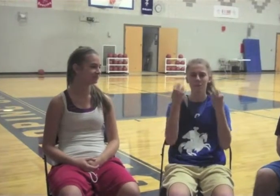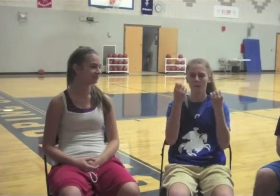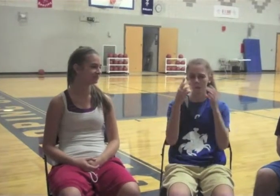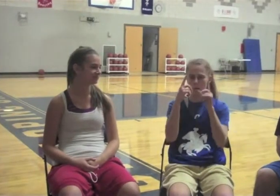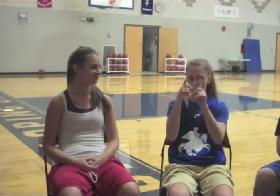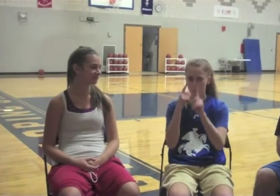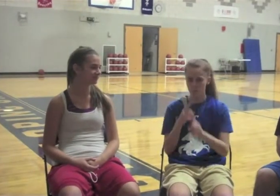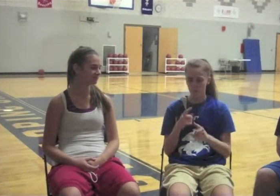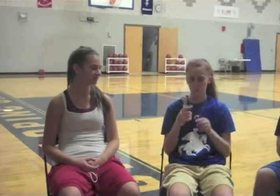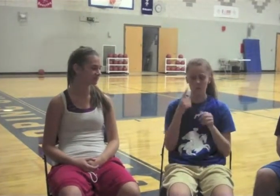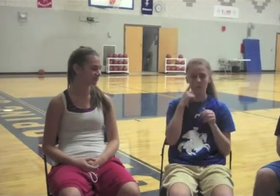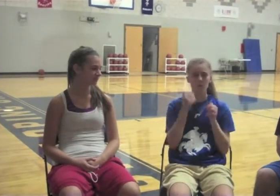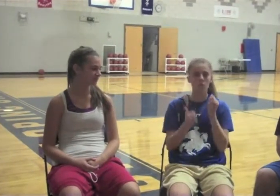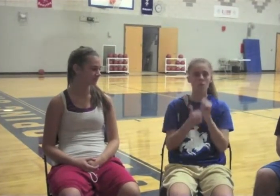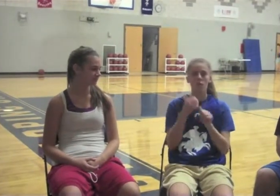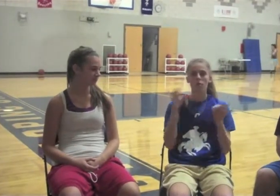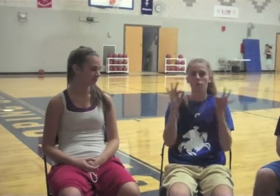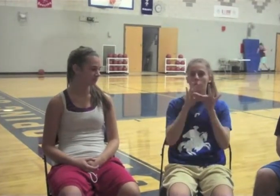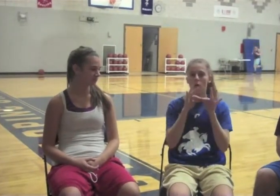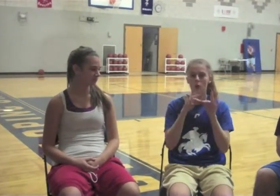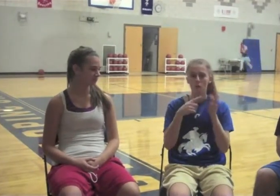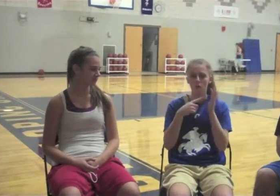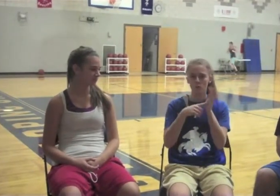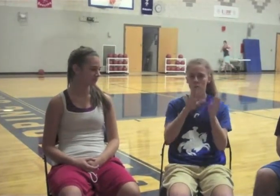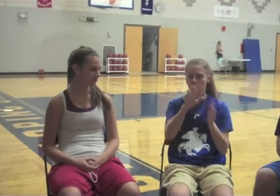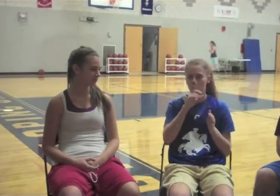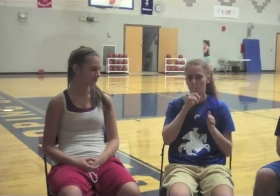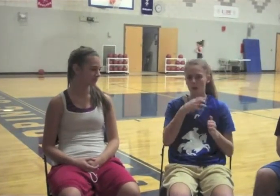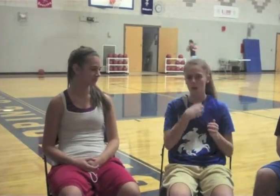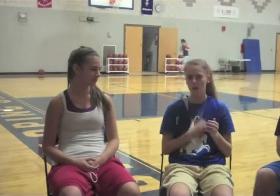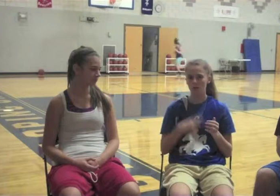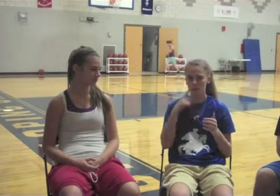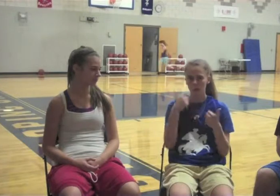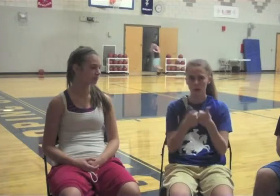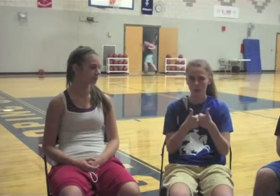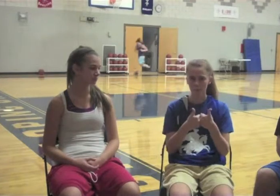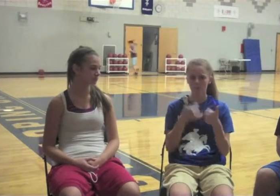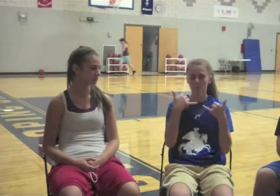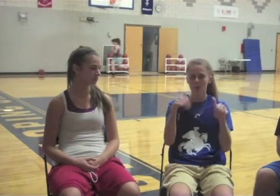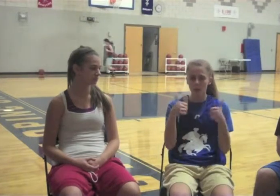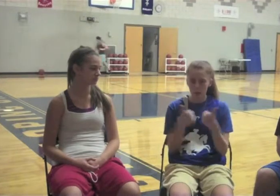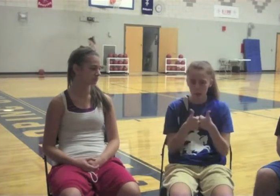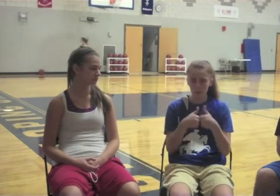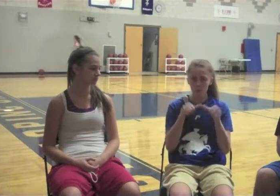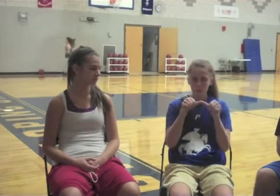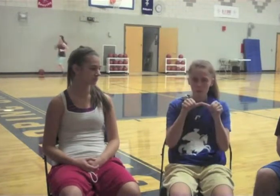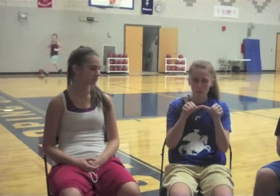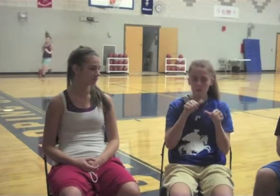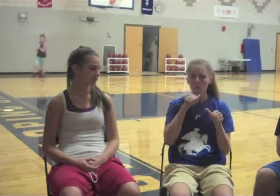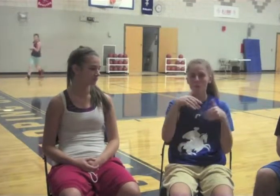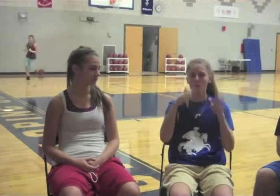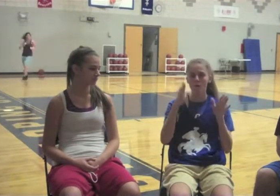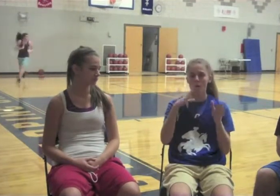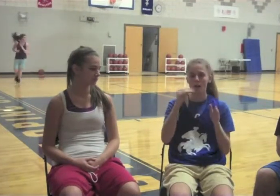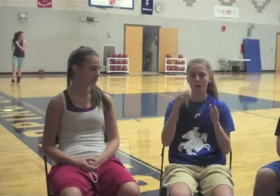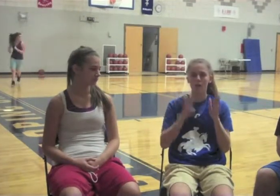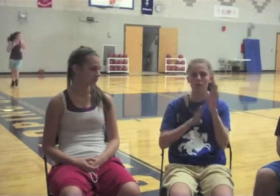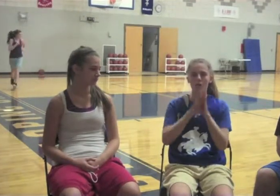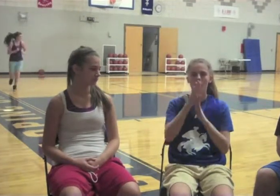goals for the team ahead. Most importantly, to continue to show our passion for the game, to keep up the good work, and not give up. We want to